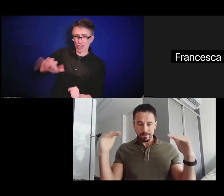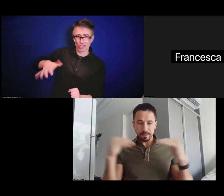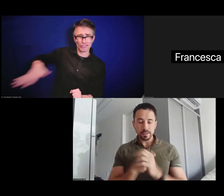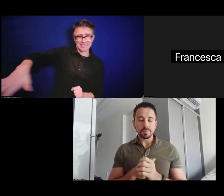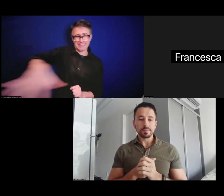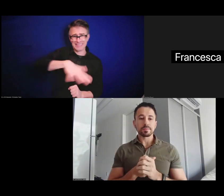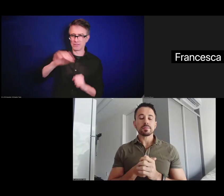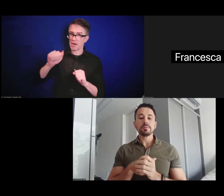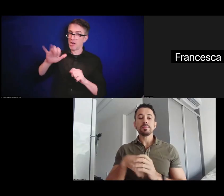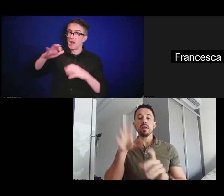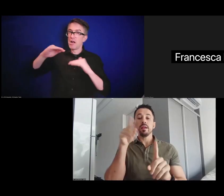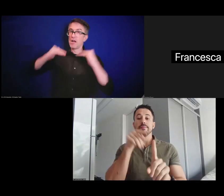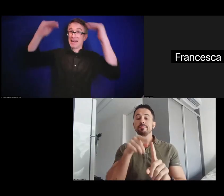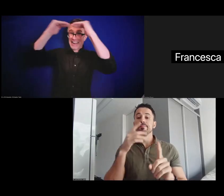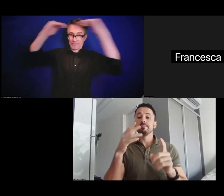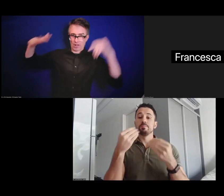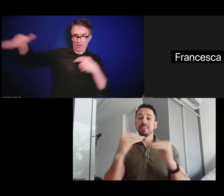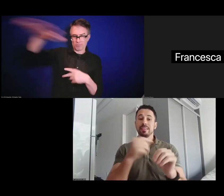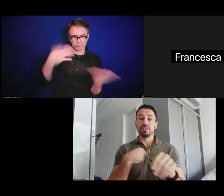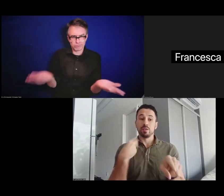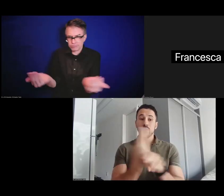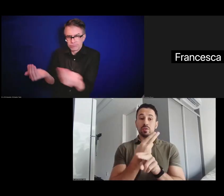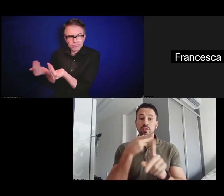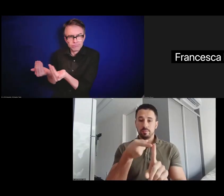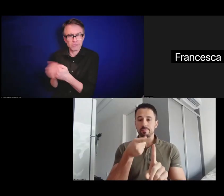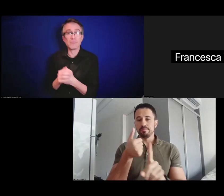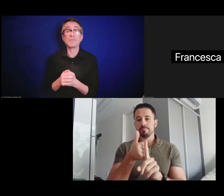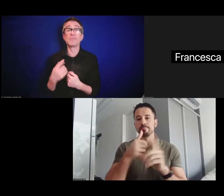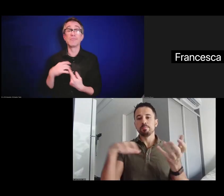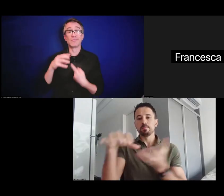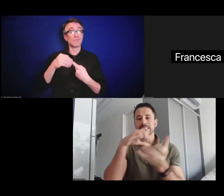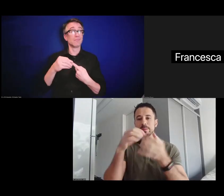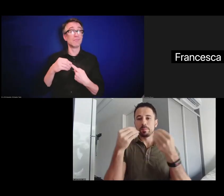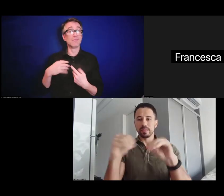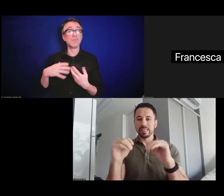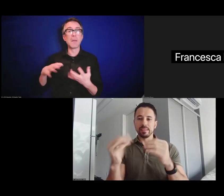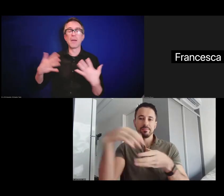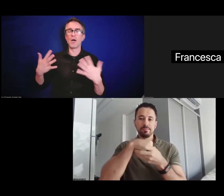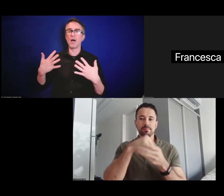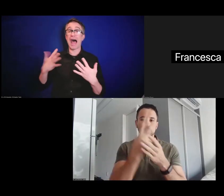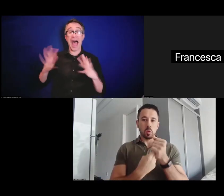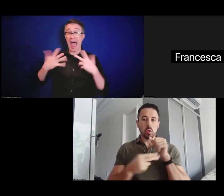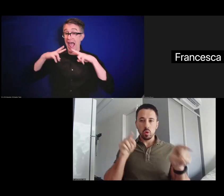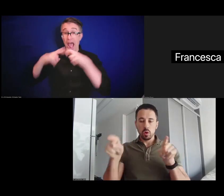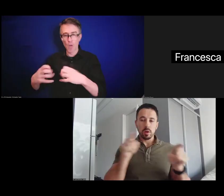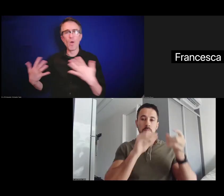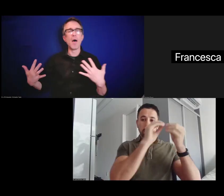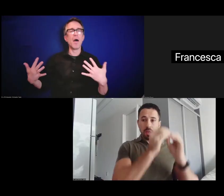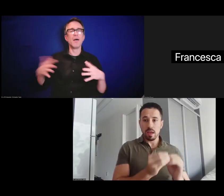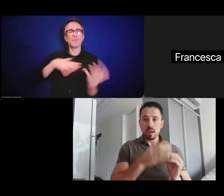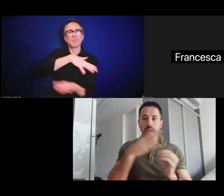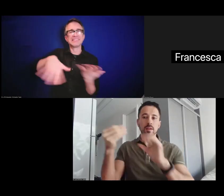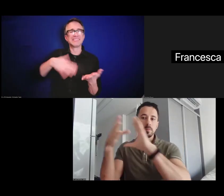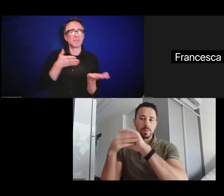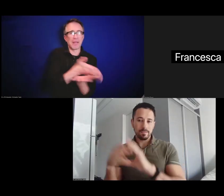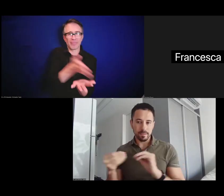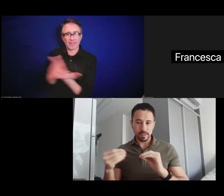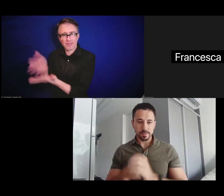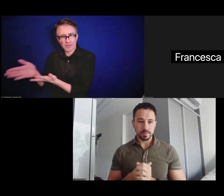communities from all over the country on a national level. Within the country of Ecuador, we used mixed methods,